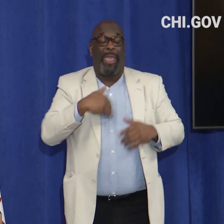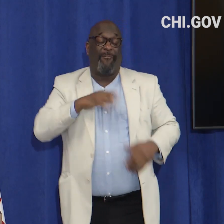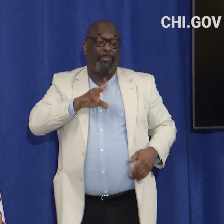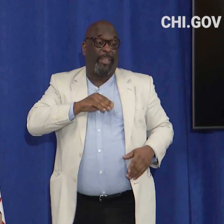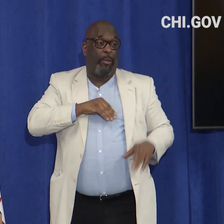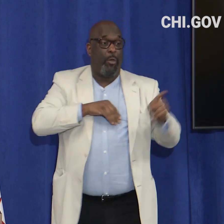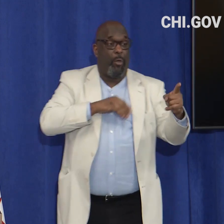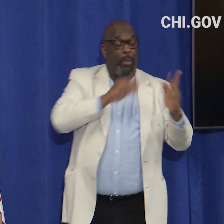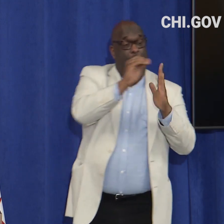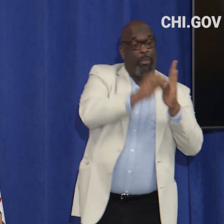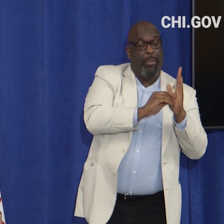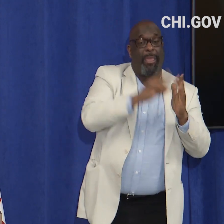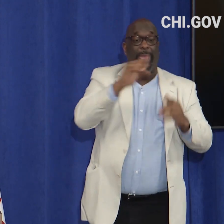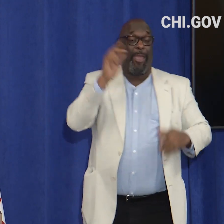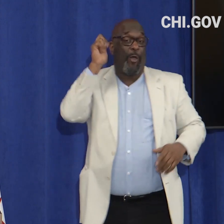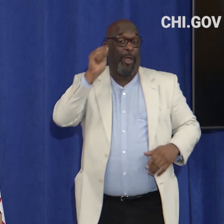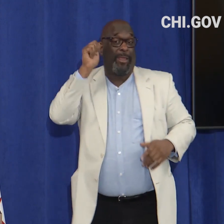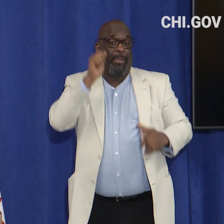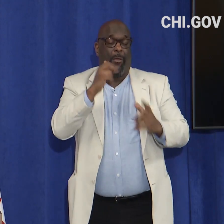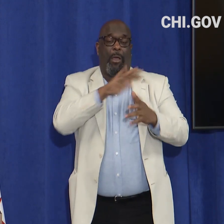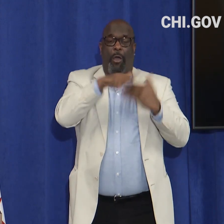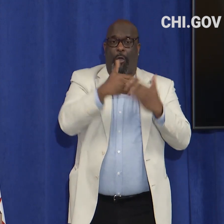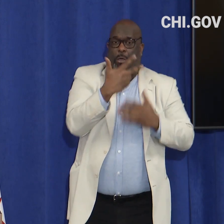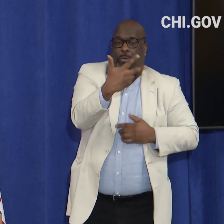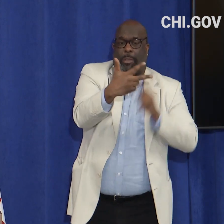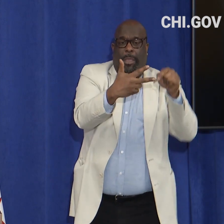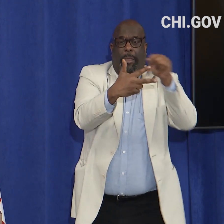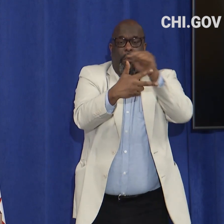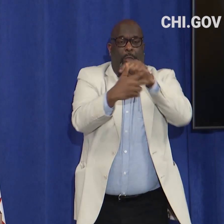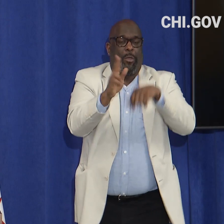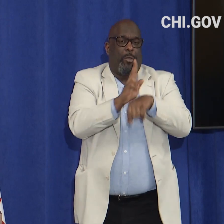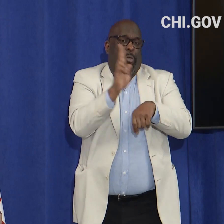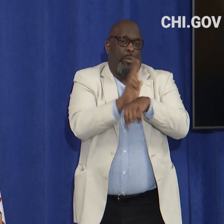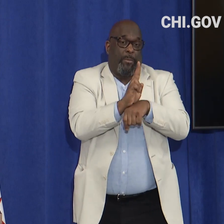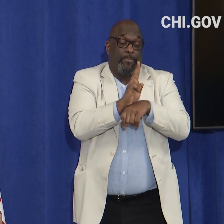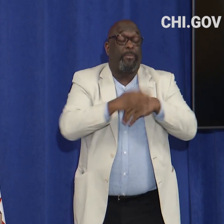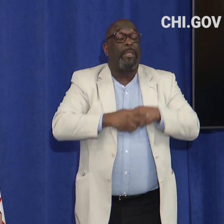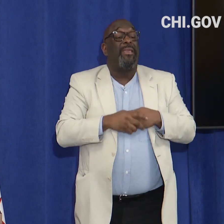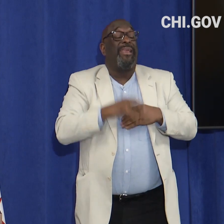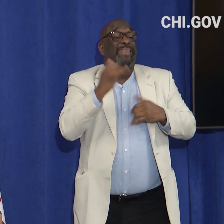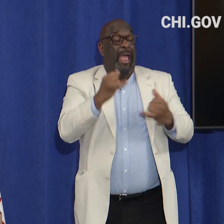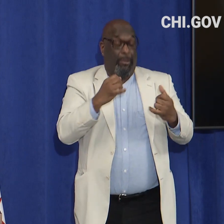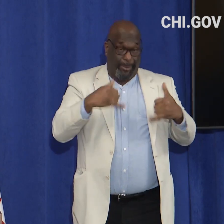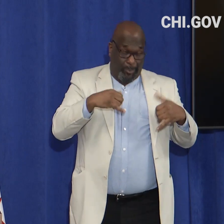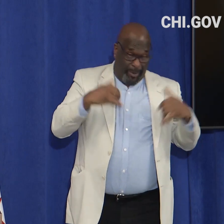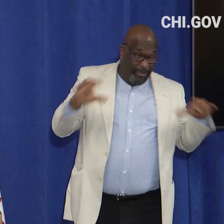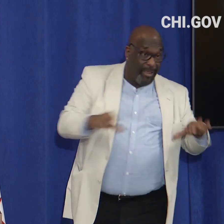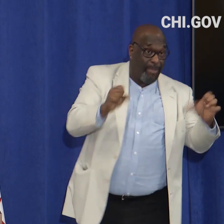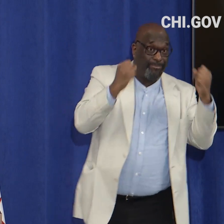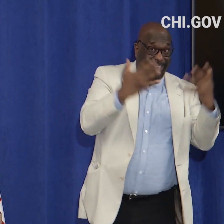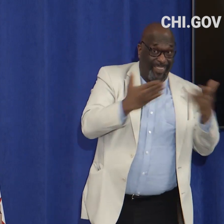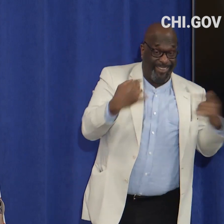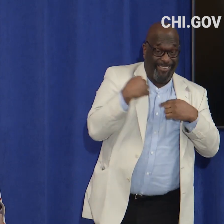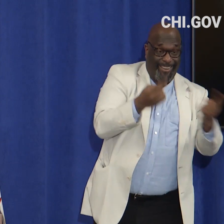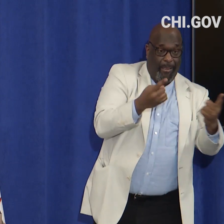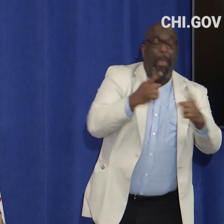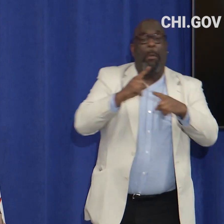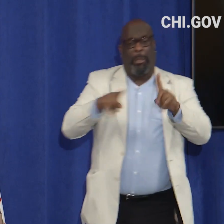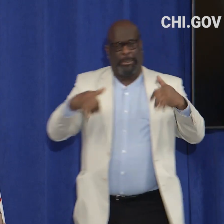so important. Now, I could go on, but there's a lot that has already been done. There's a lot more that needs to be done. We